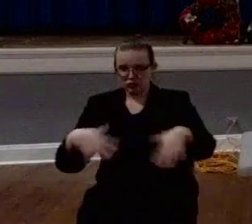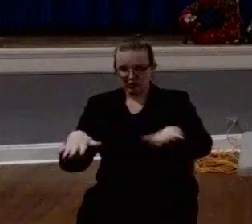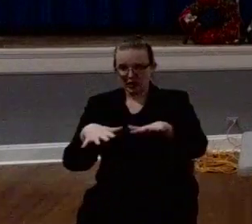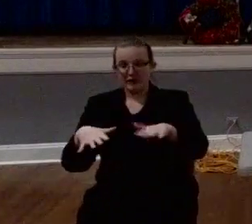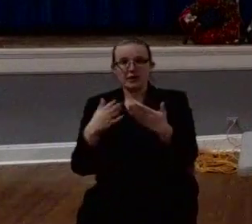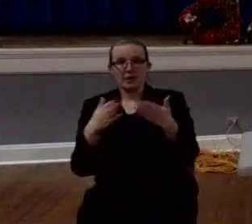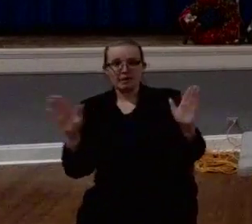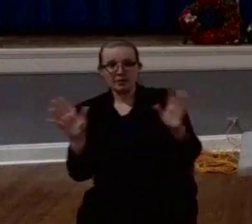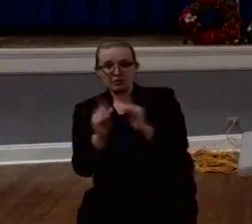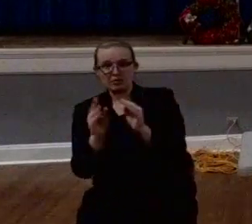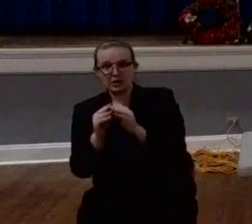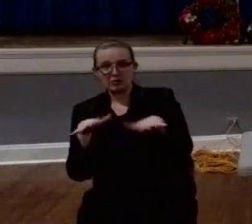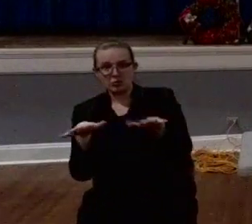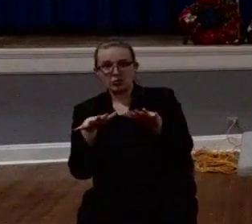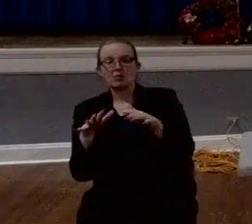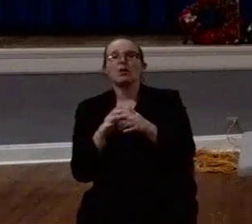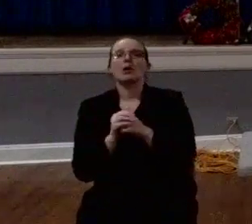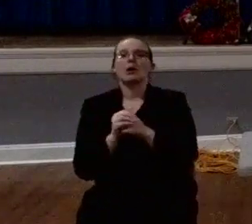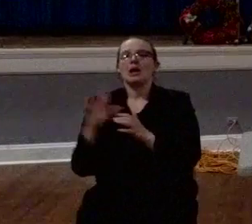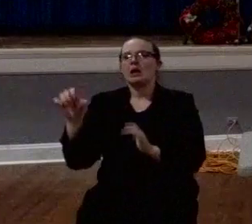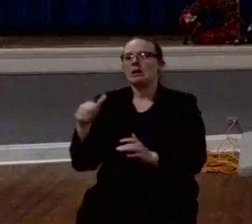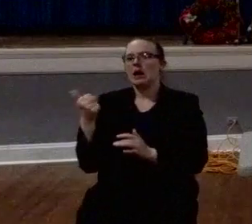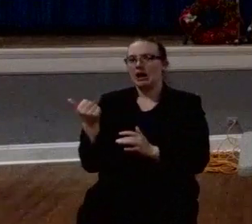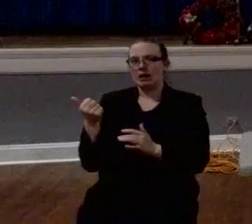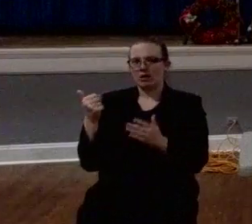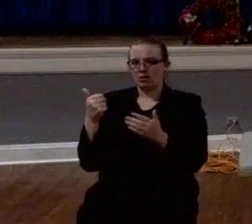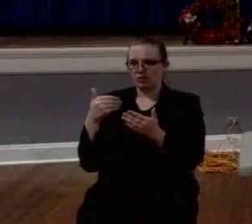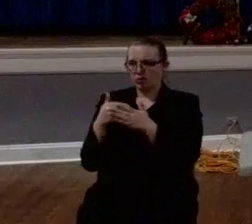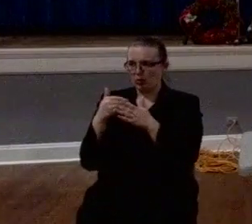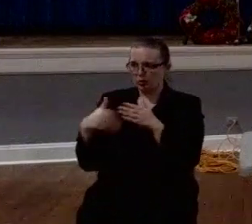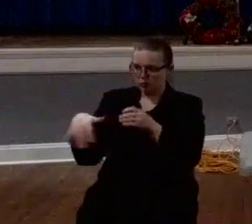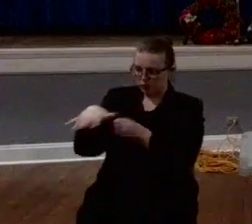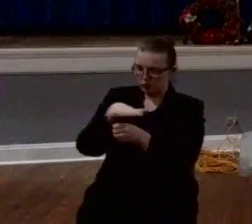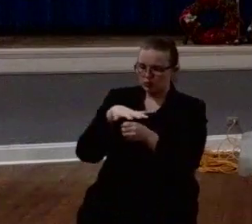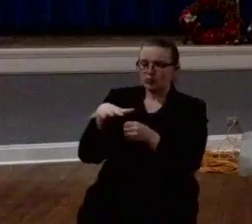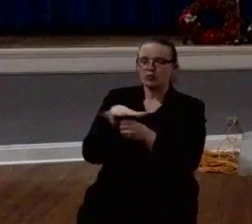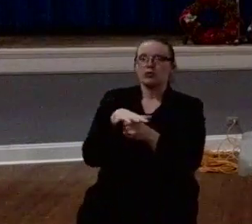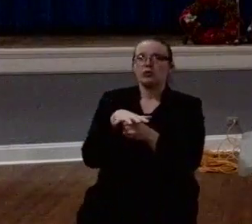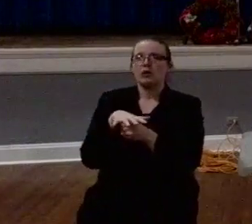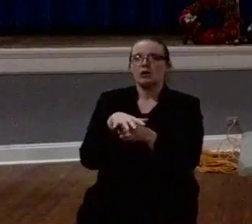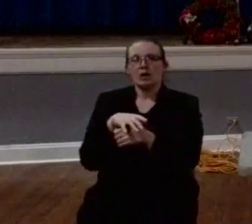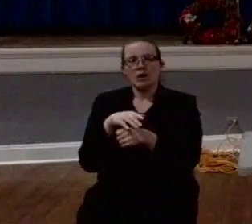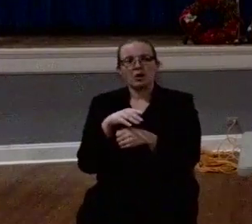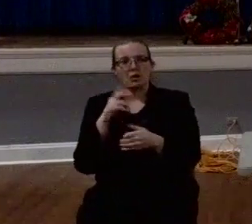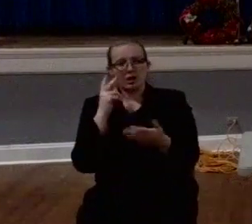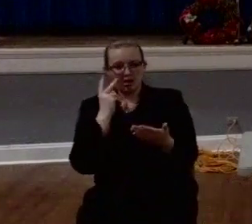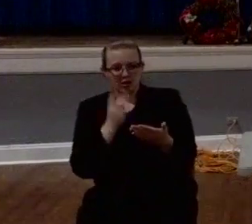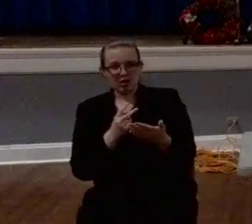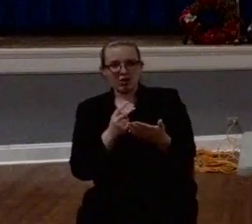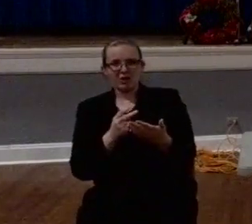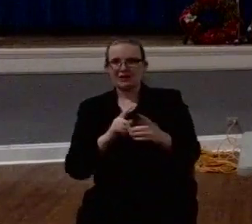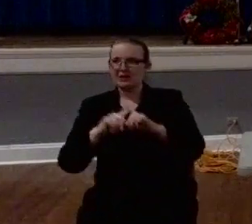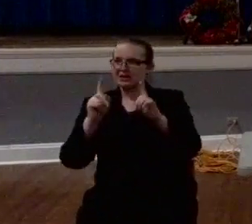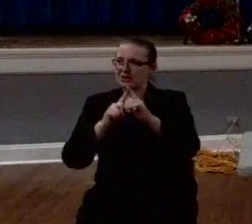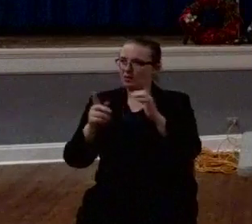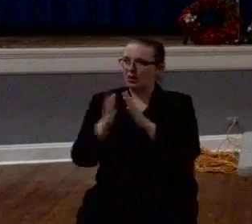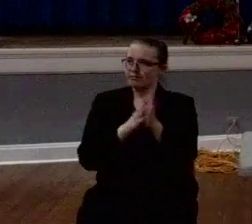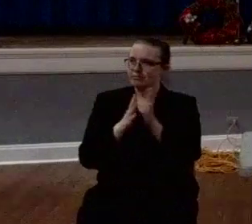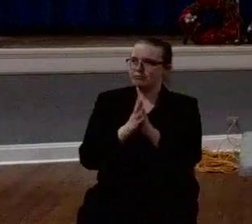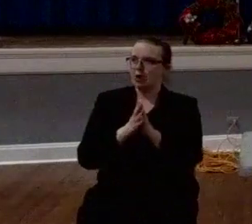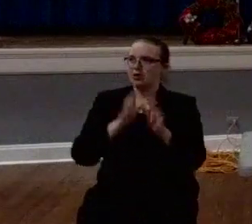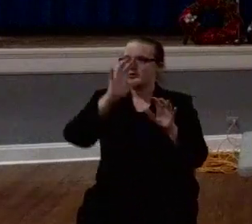public green space and in others in the immediate area. And when you look at the portfolio of our park system, then what